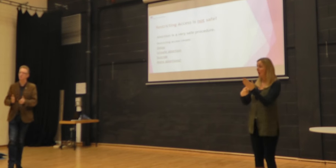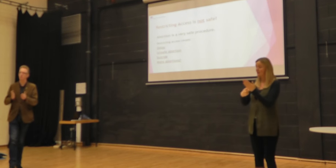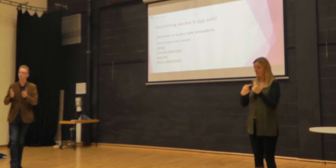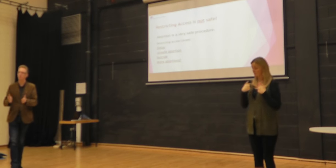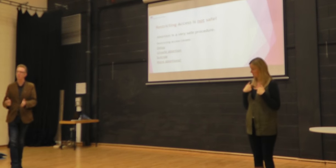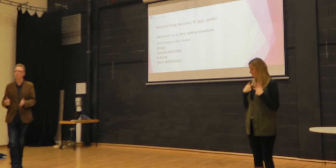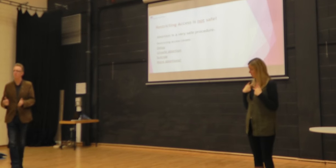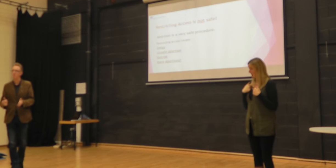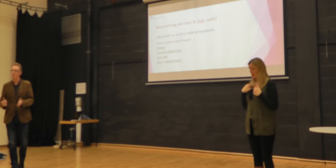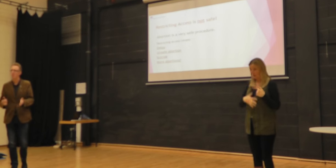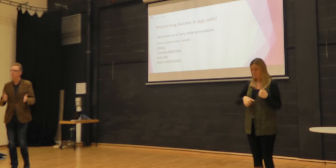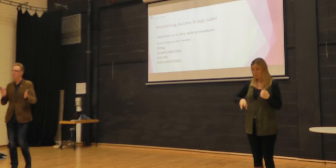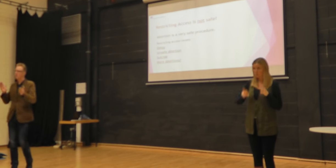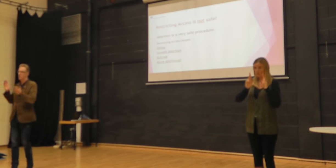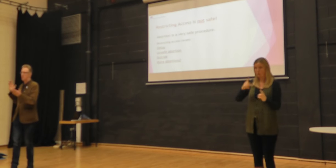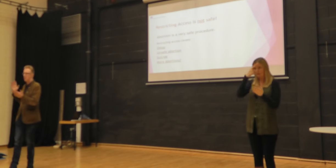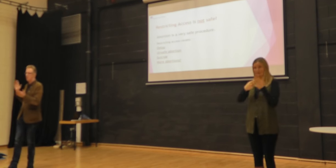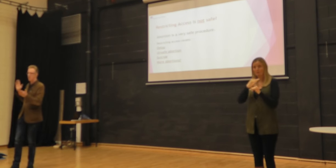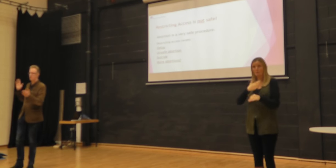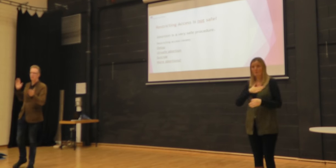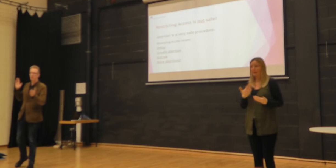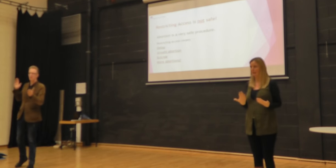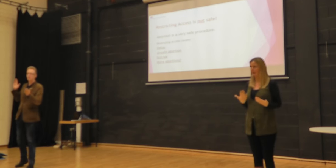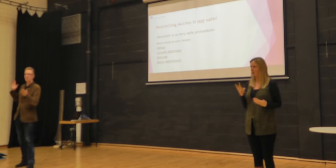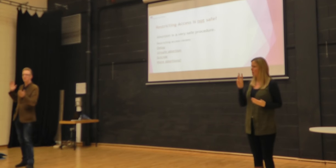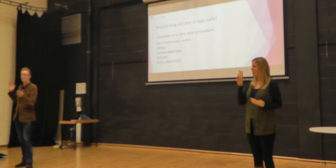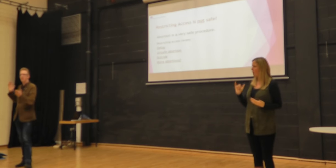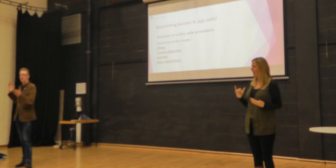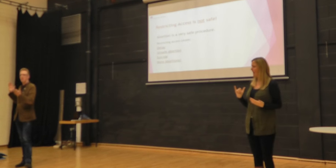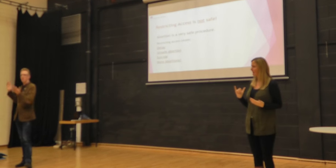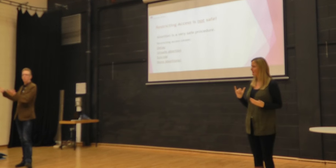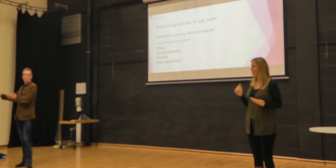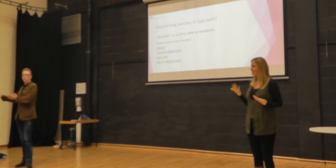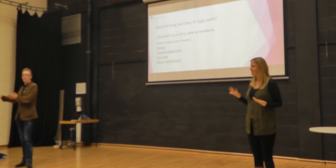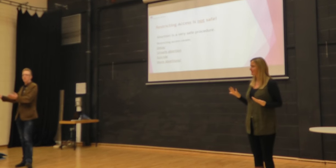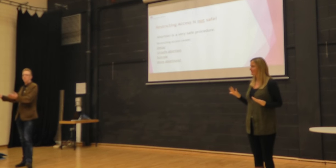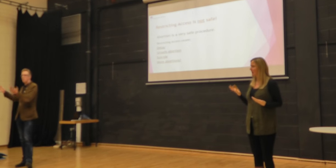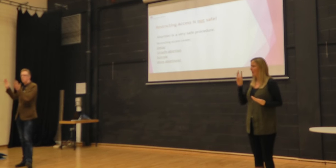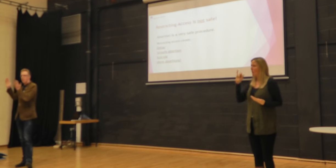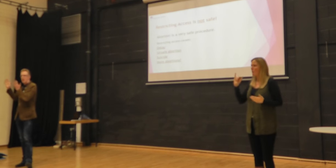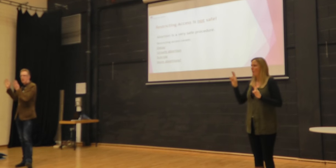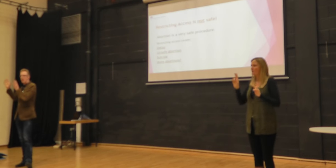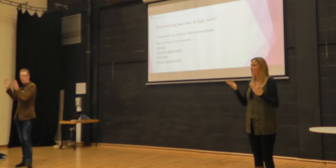best decision for her, why is it the case that